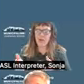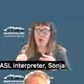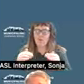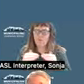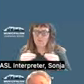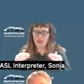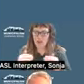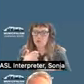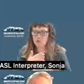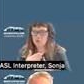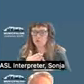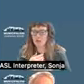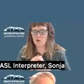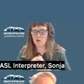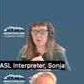for